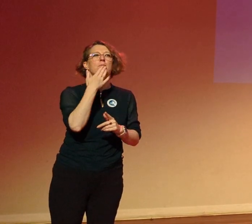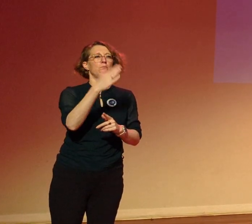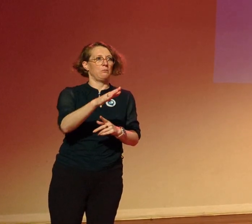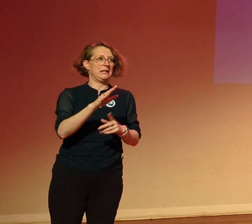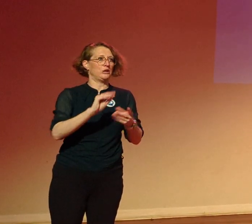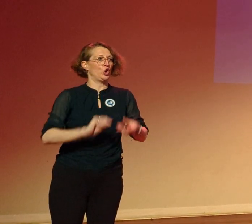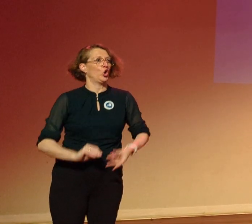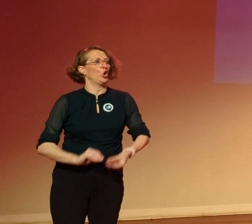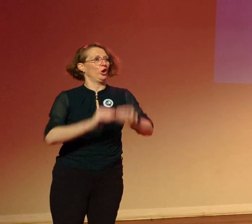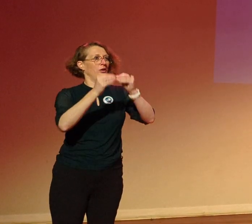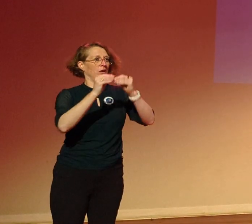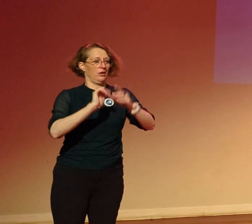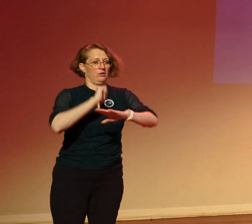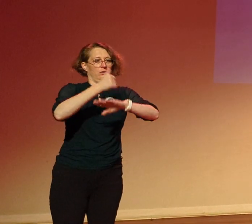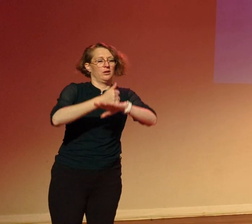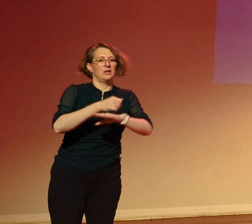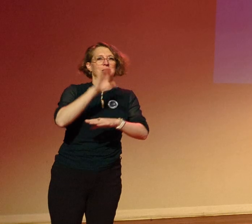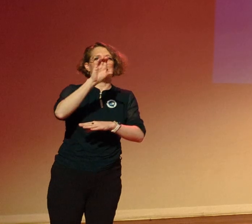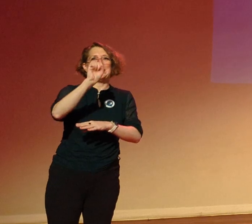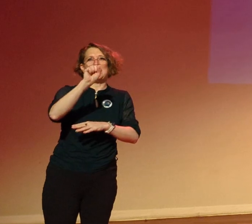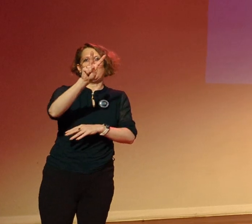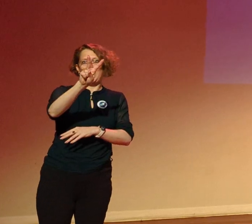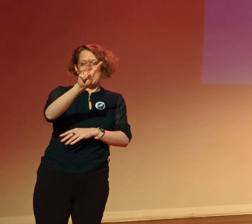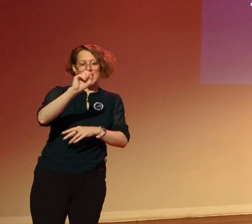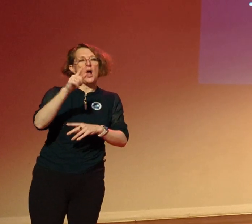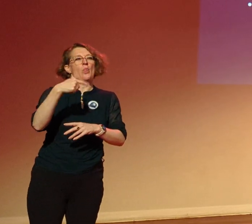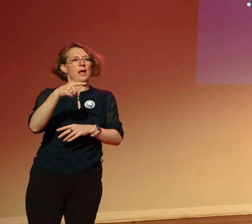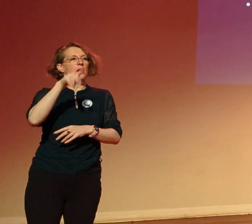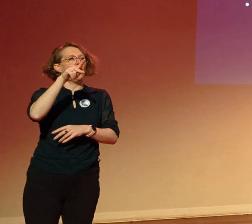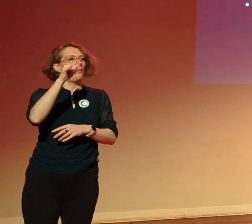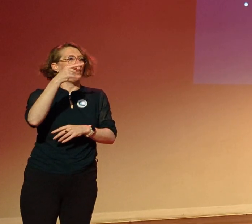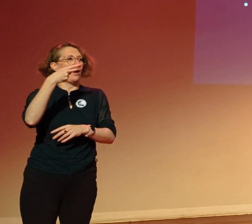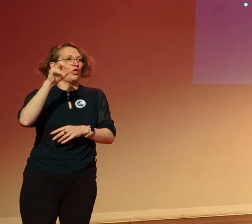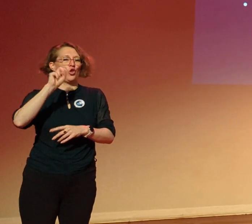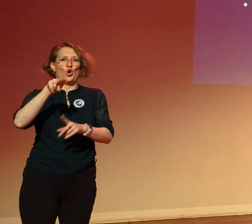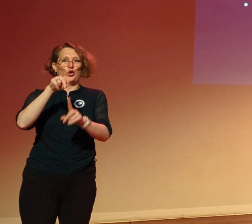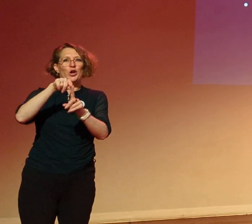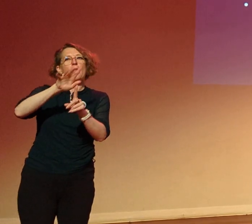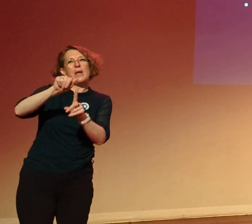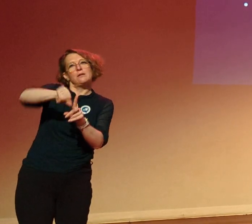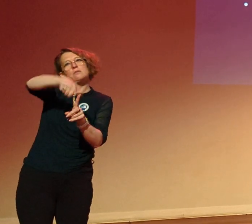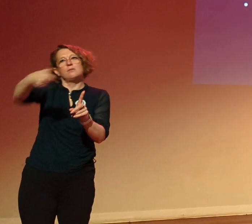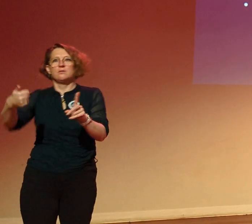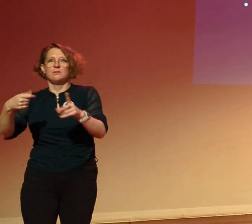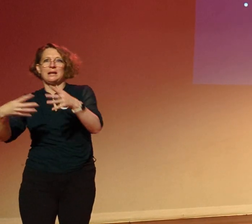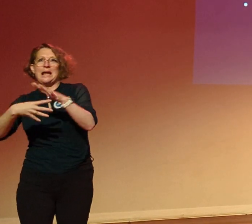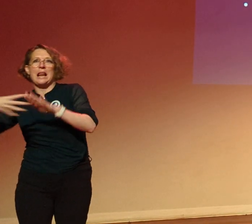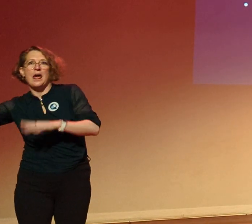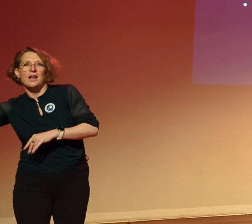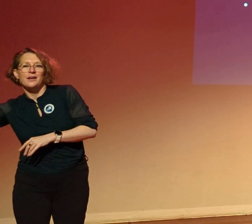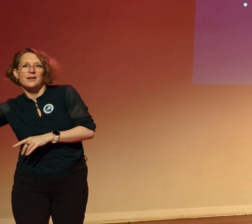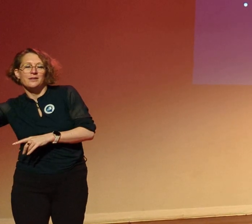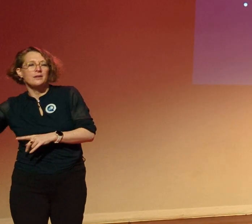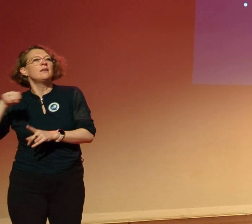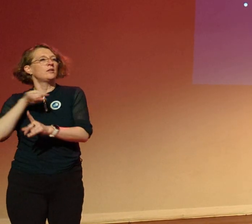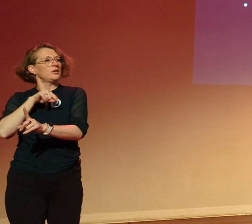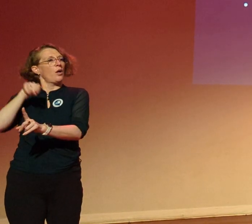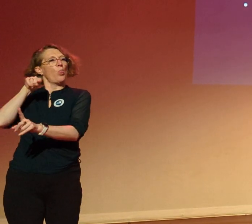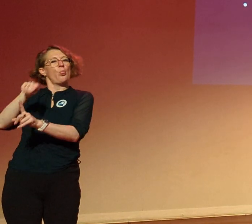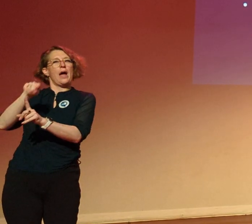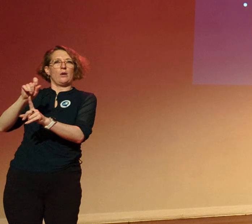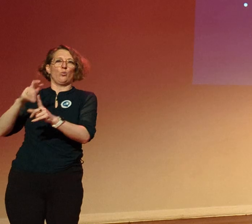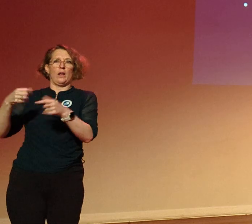CSV file and then using a Python script to translate this to an Elan file. And this will allow for the creation